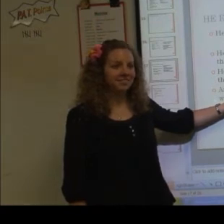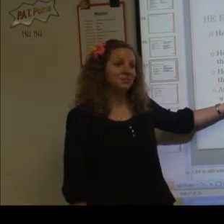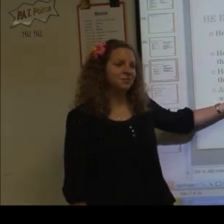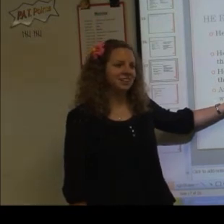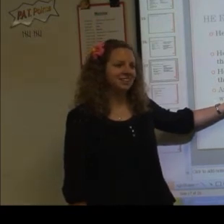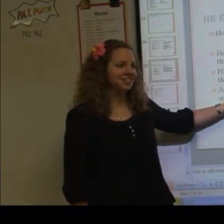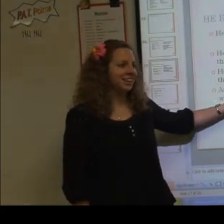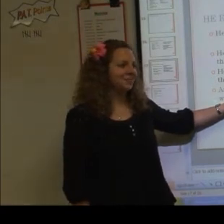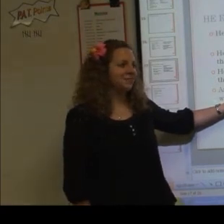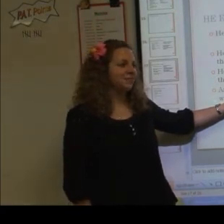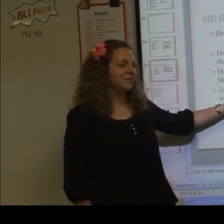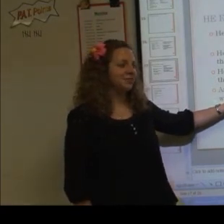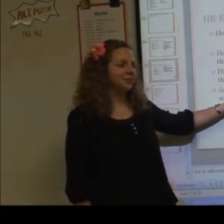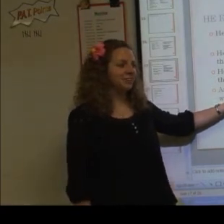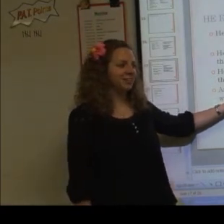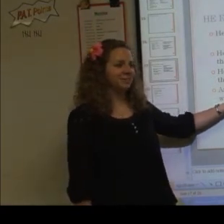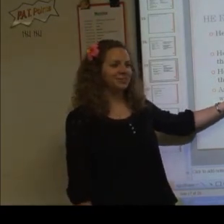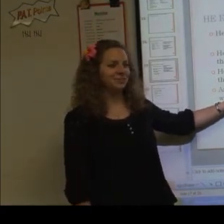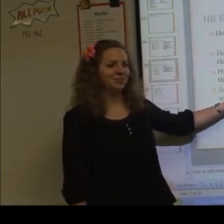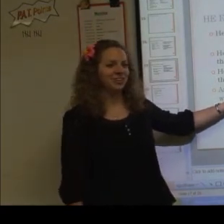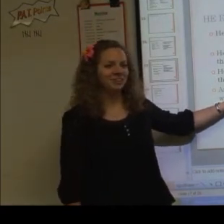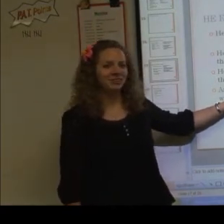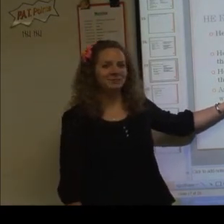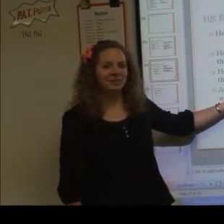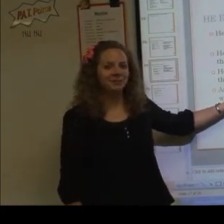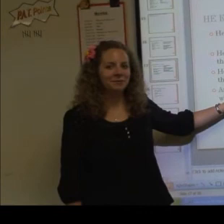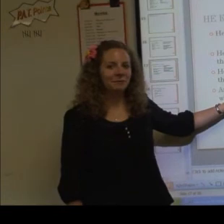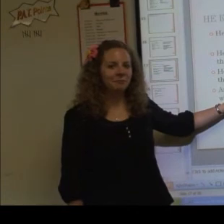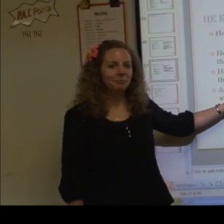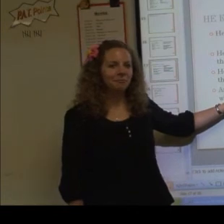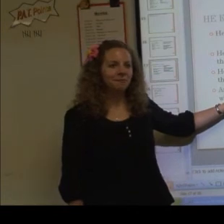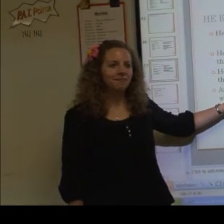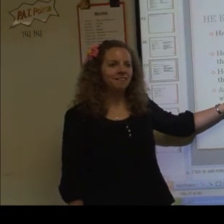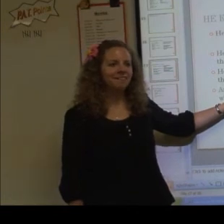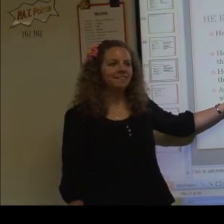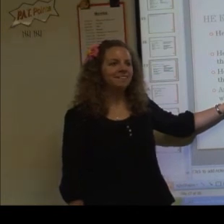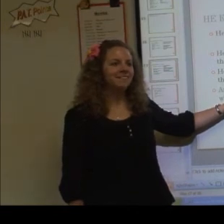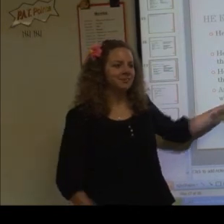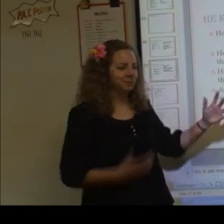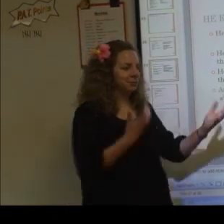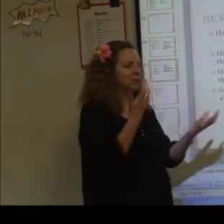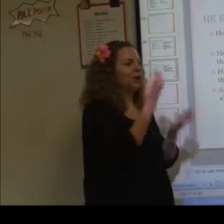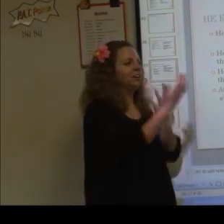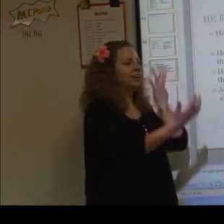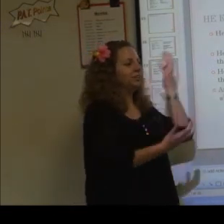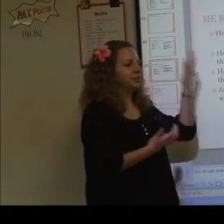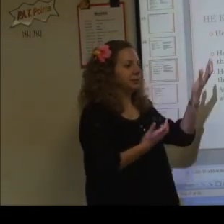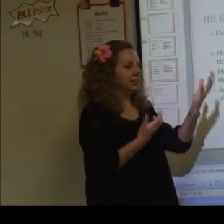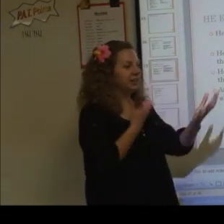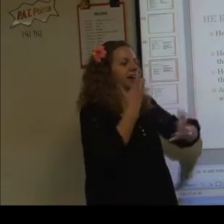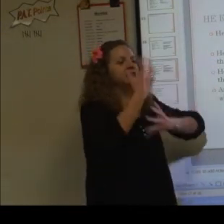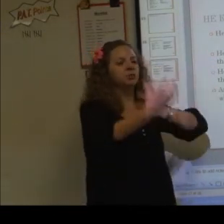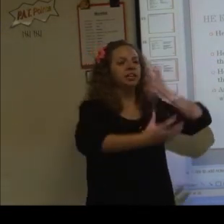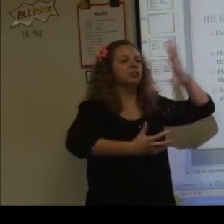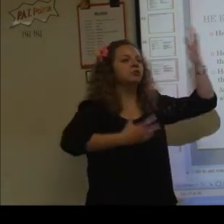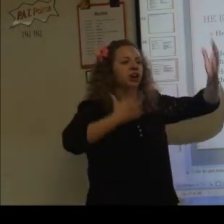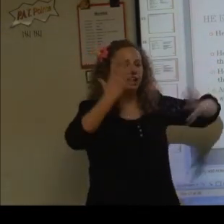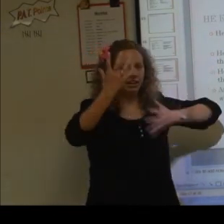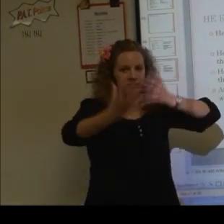Two signs. Okay, we have a vote for two signs. What's the first sign going to be? So when we're calling out this way, like actual like crying out to